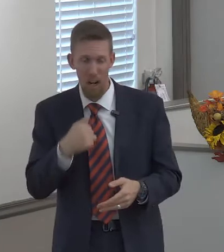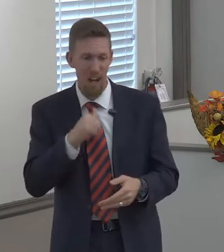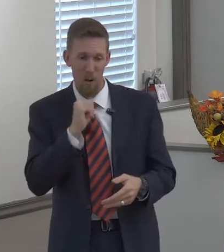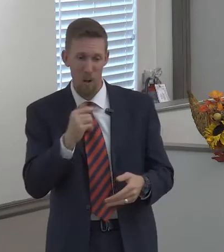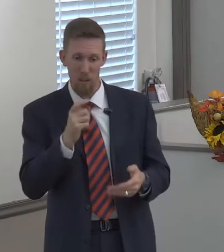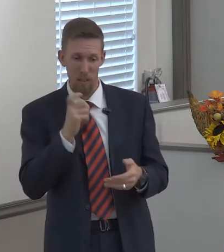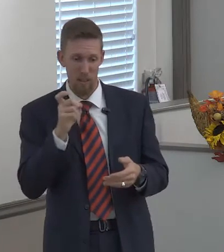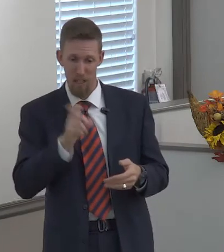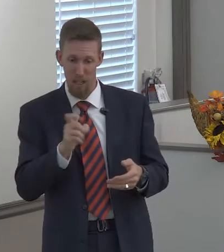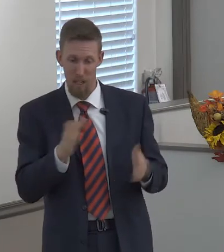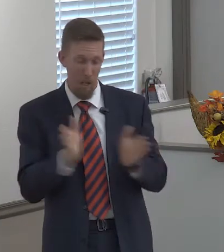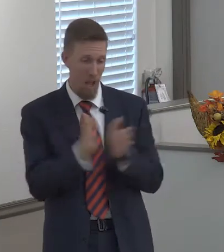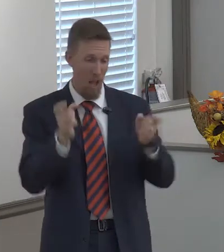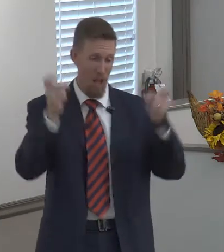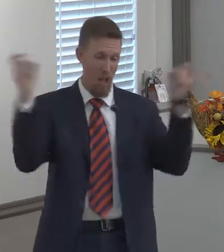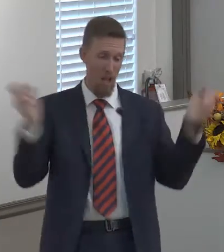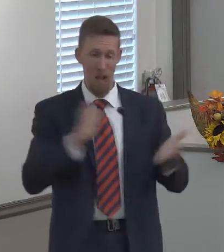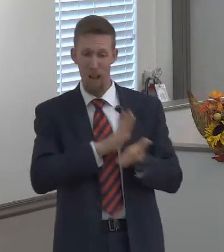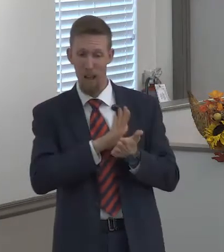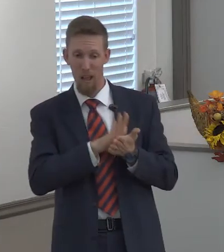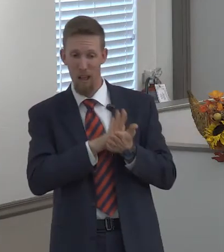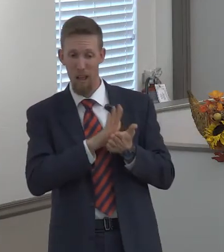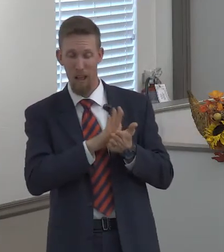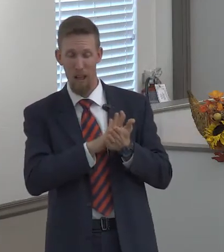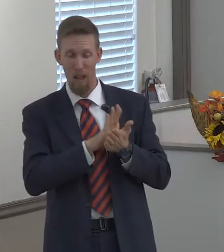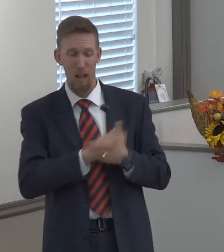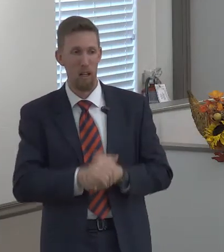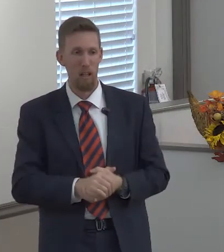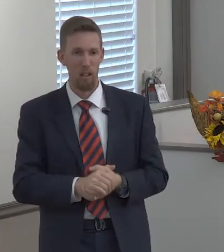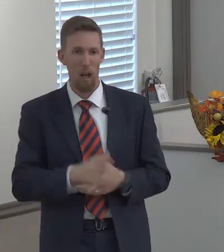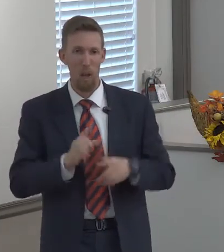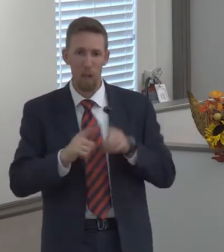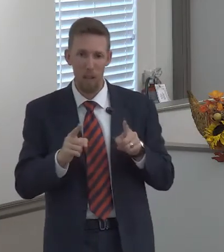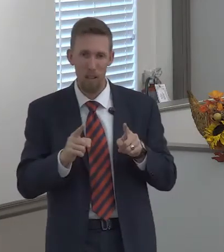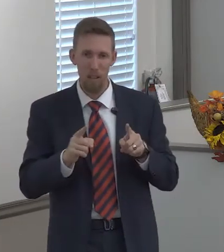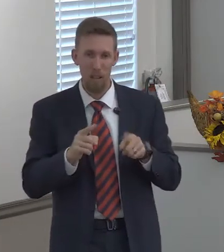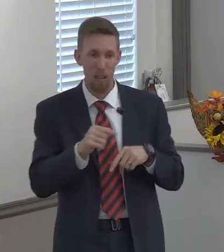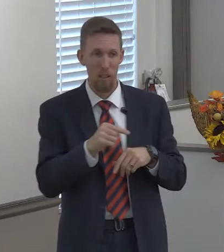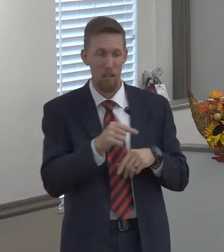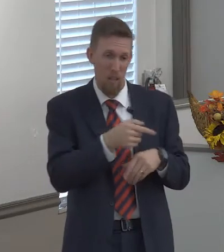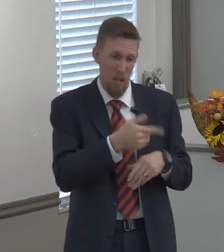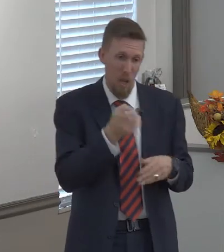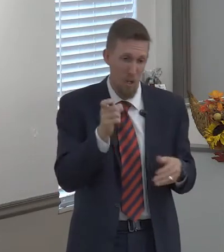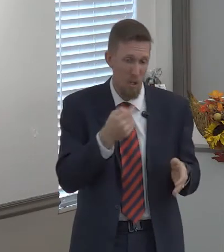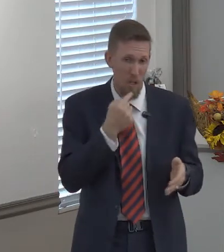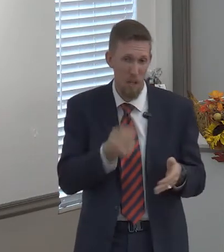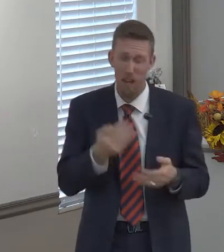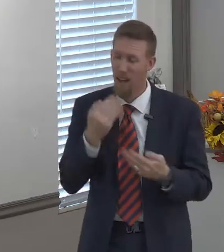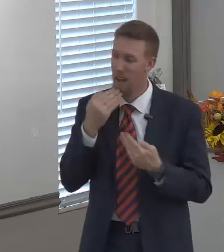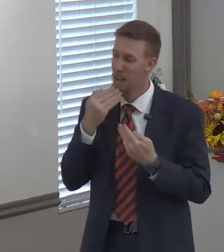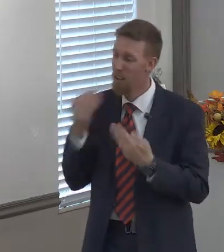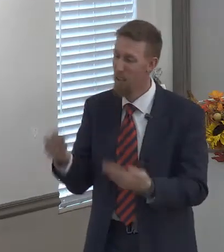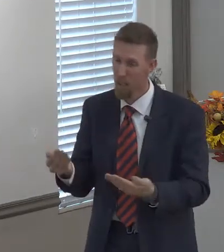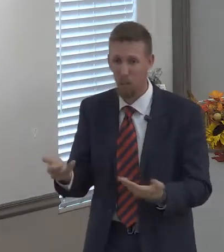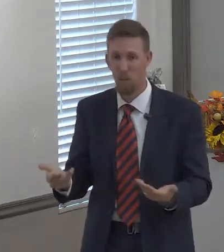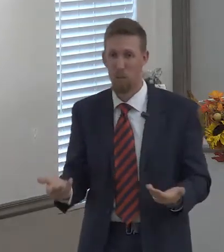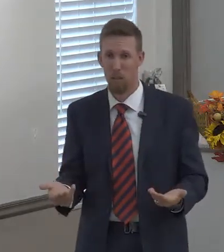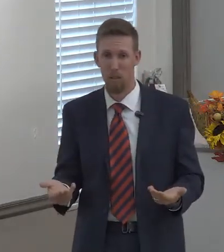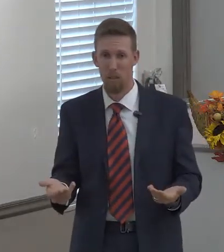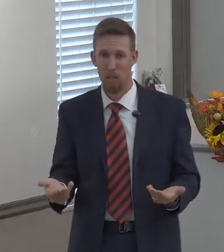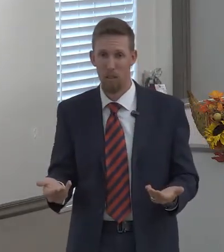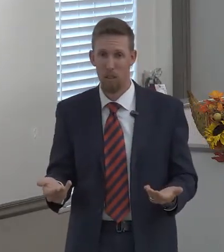by us doing that. You know, don't you feel a little bit down when